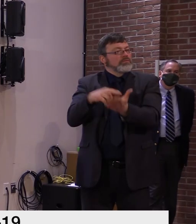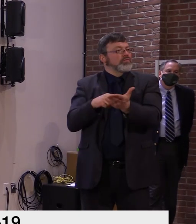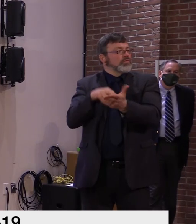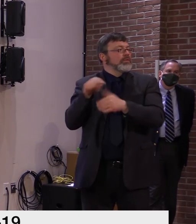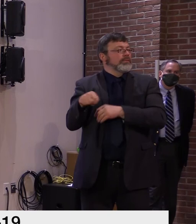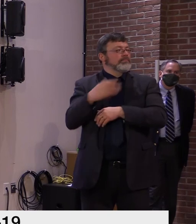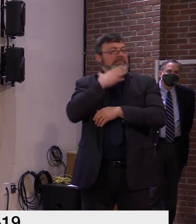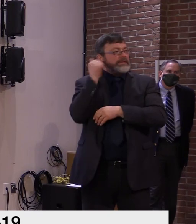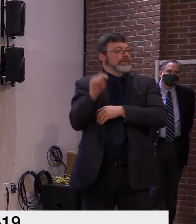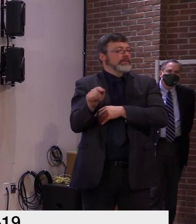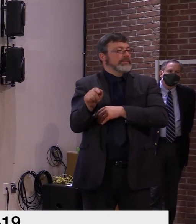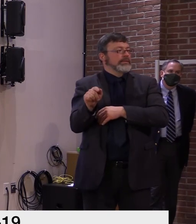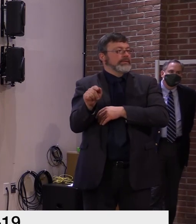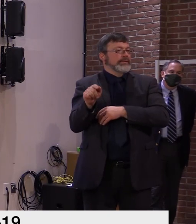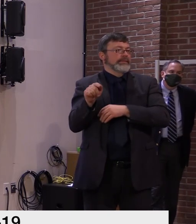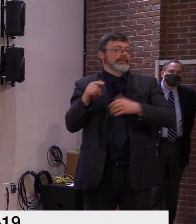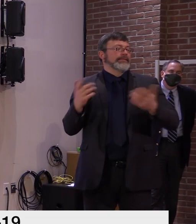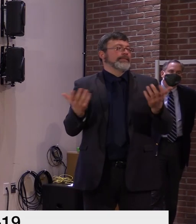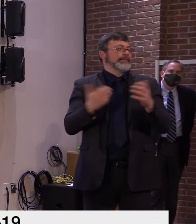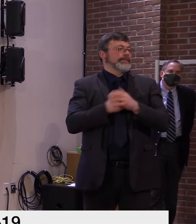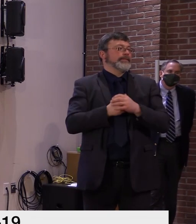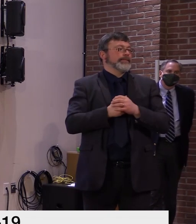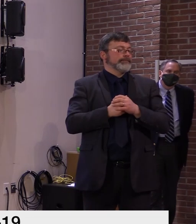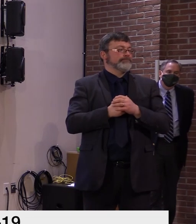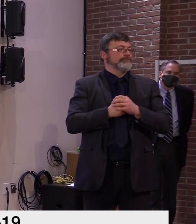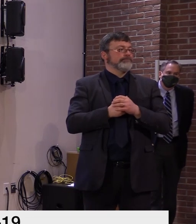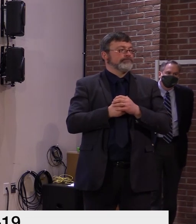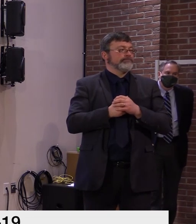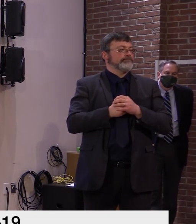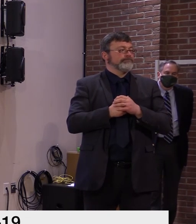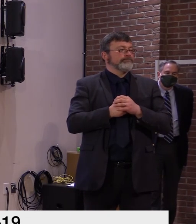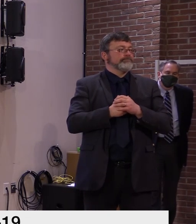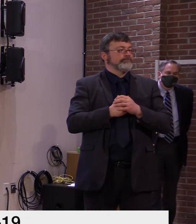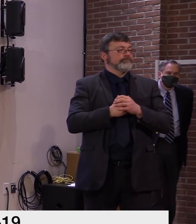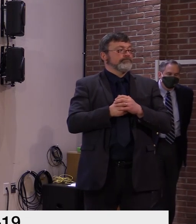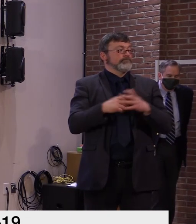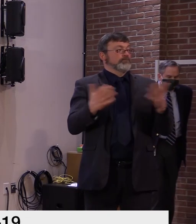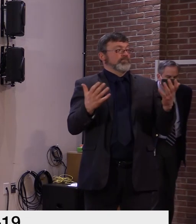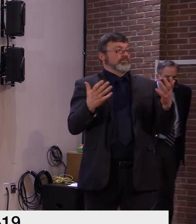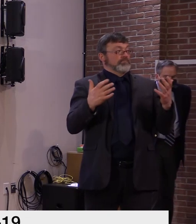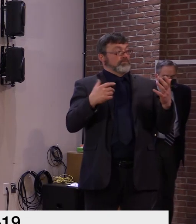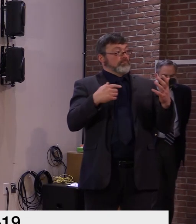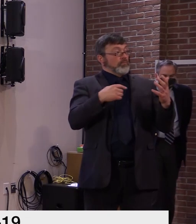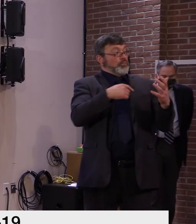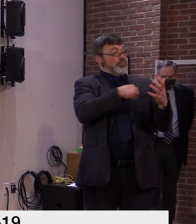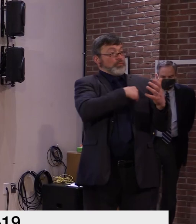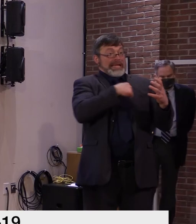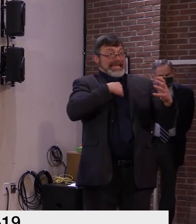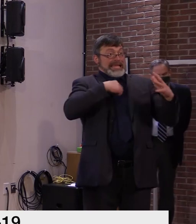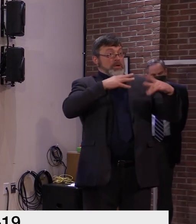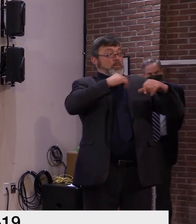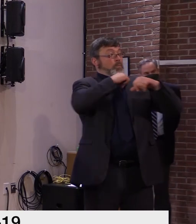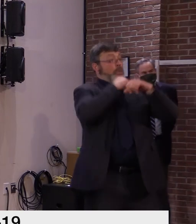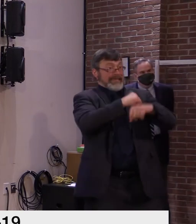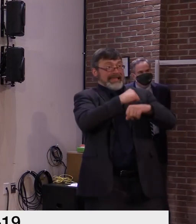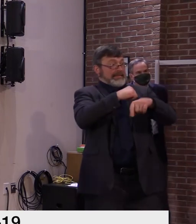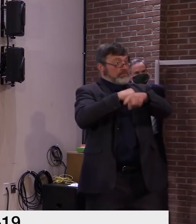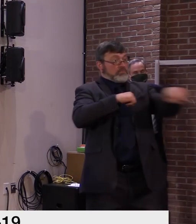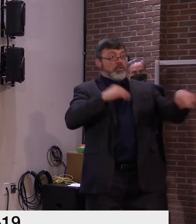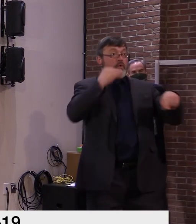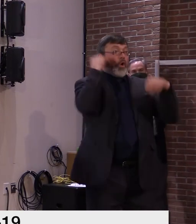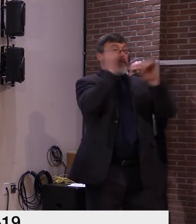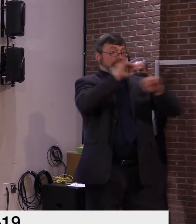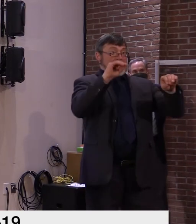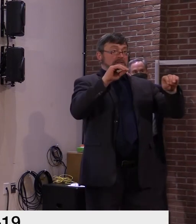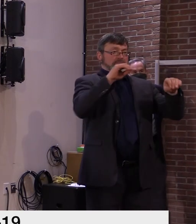too. Even though we are protecting people from COVID, it does have its challenges. We are housing